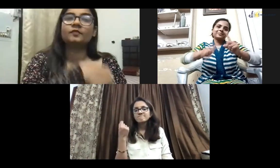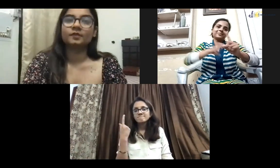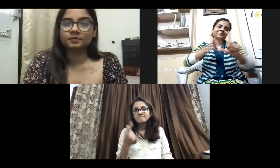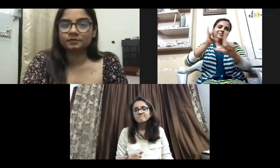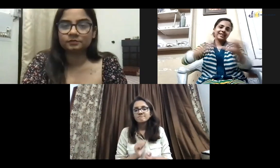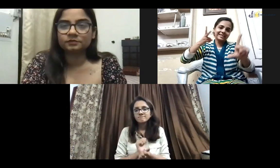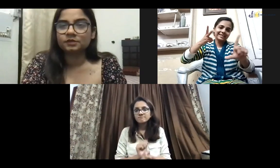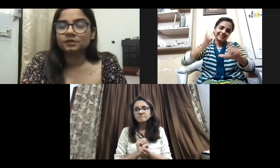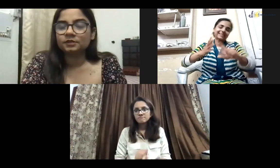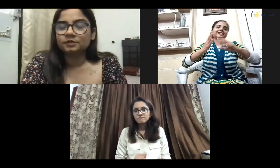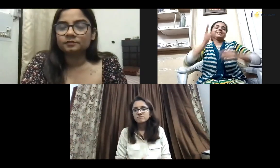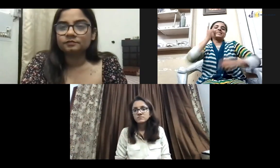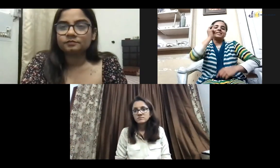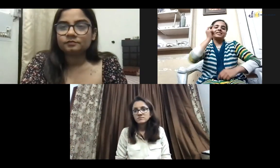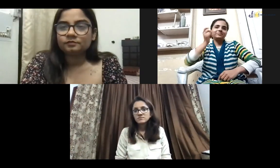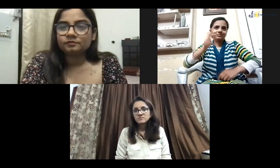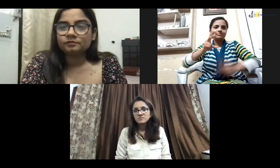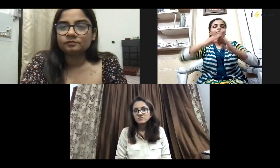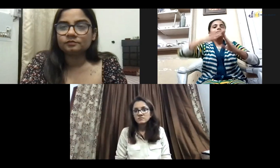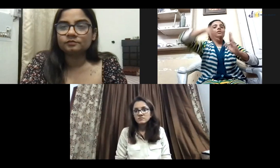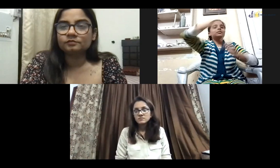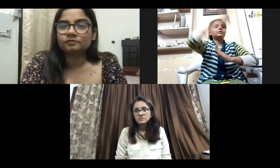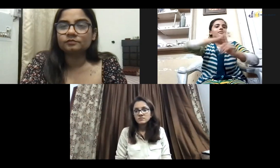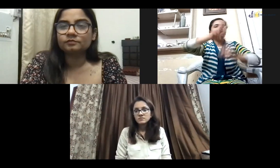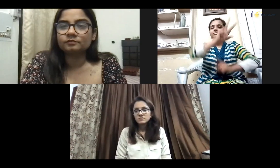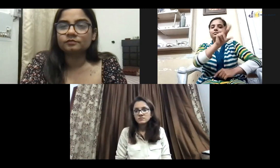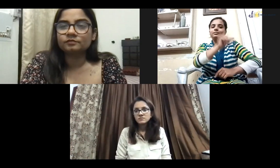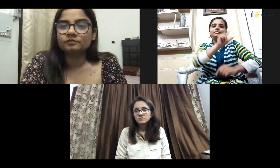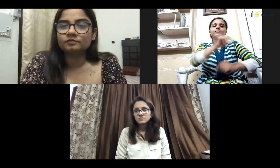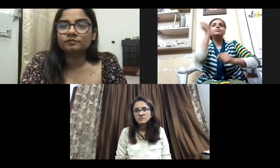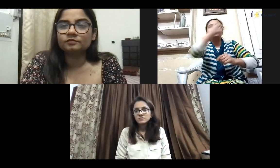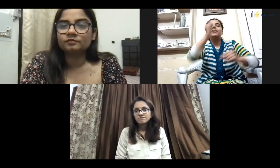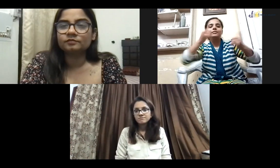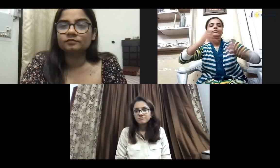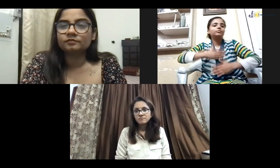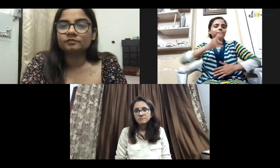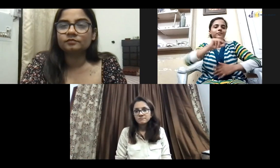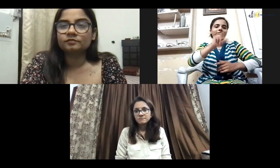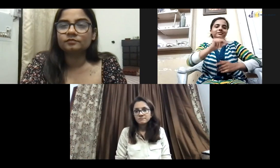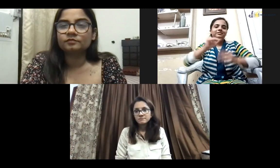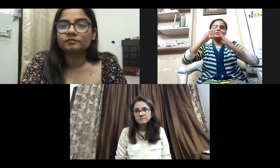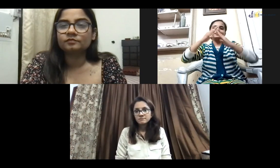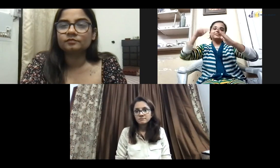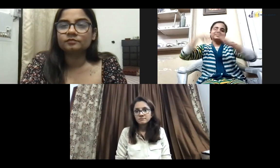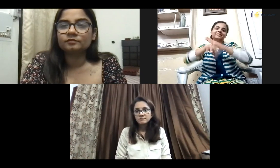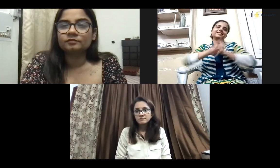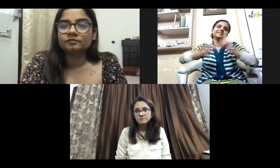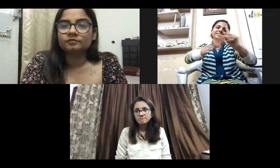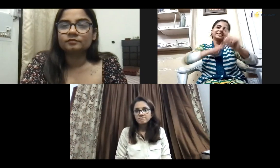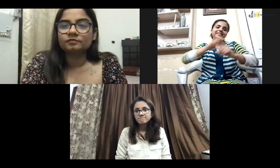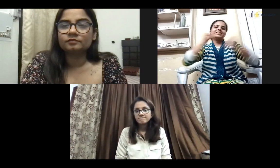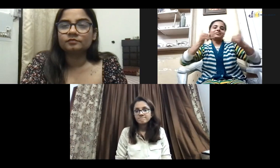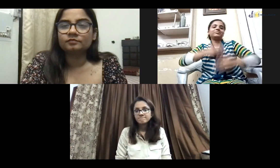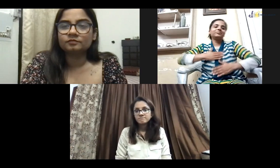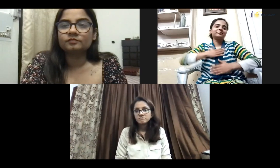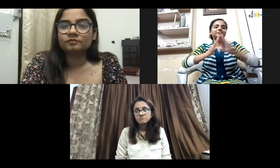parents would say, no, I was just moving here and there in my home only. last year. And I wasn't allowed to go outside